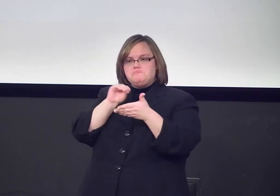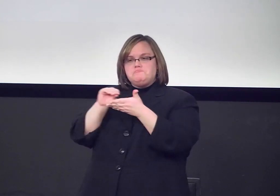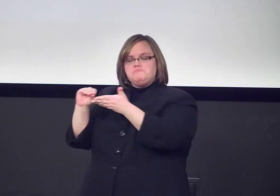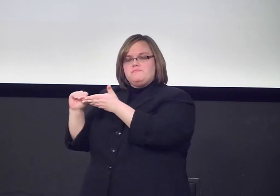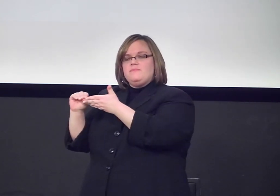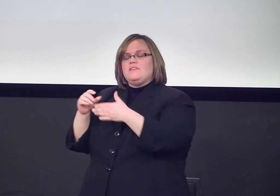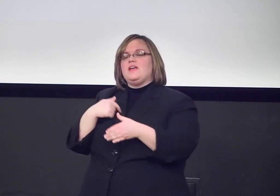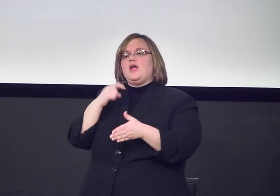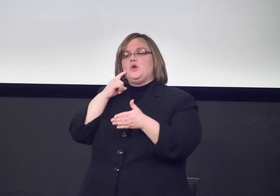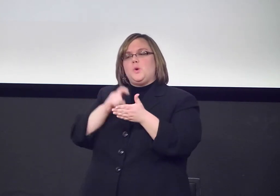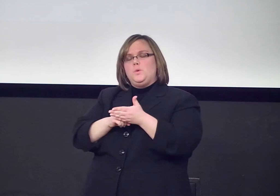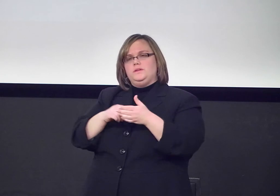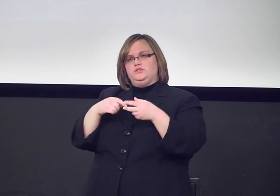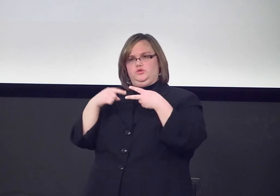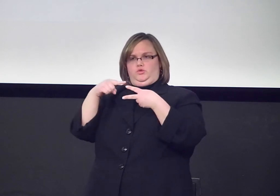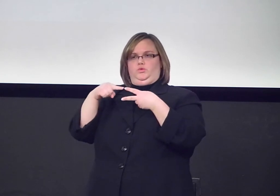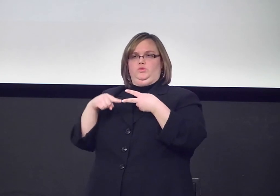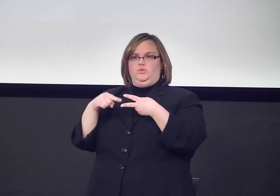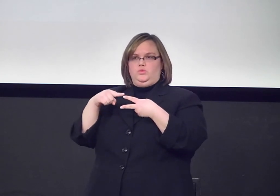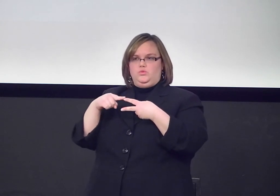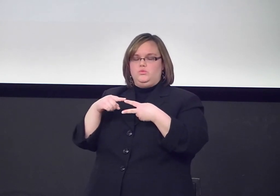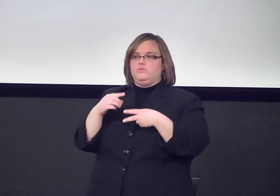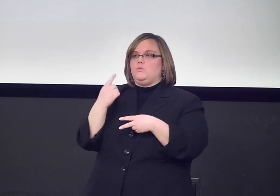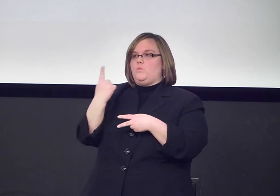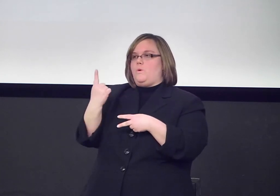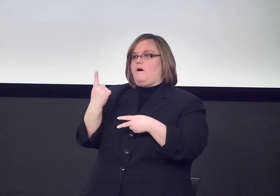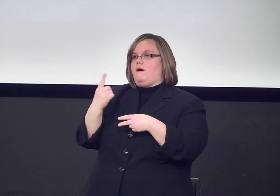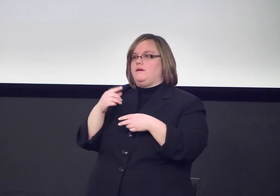other instances.